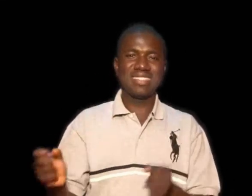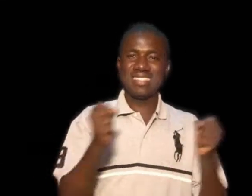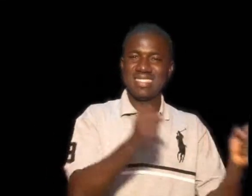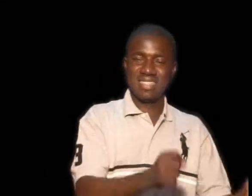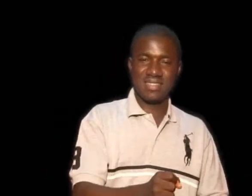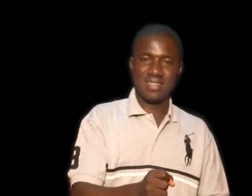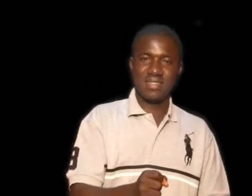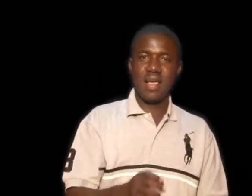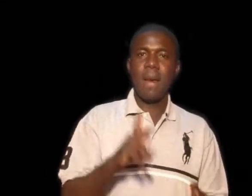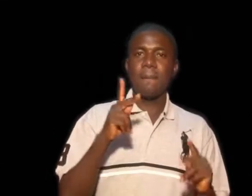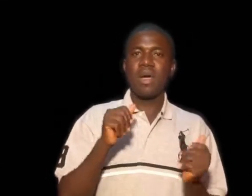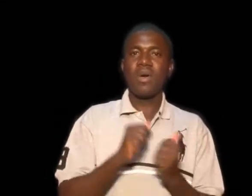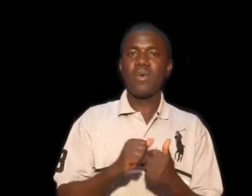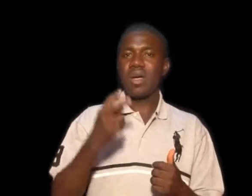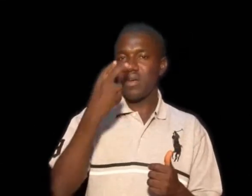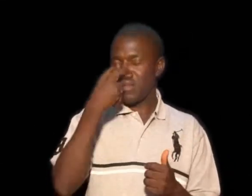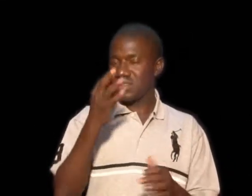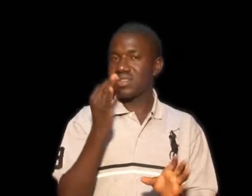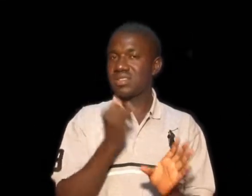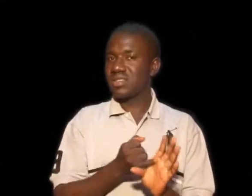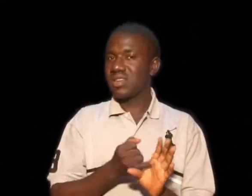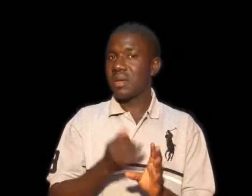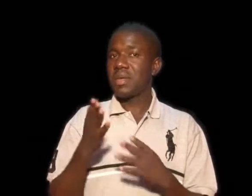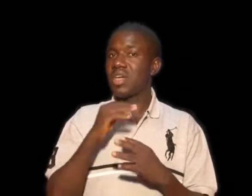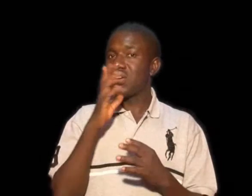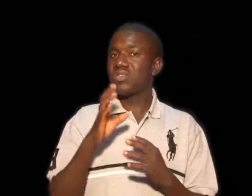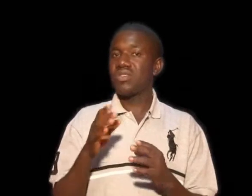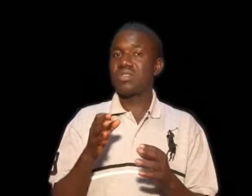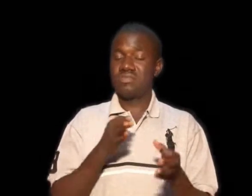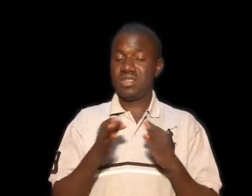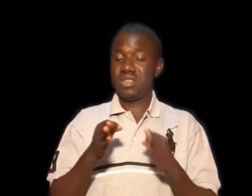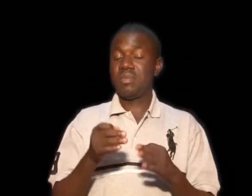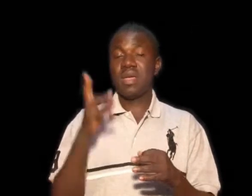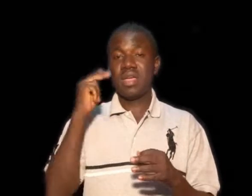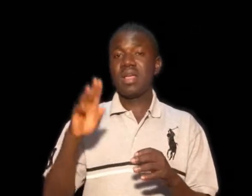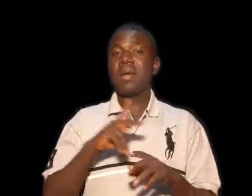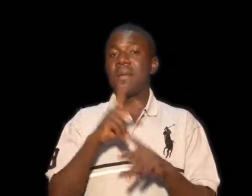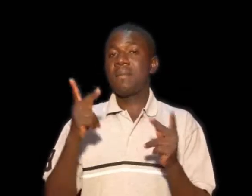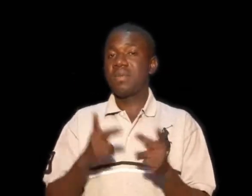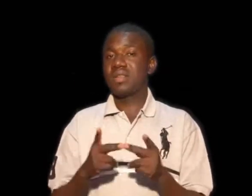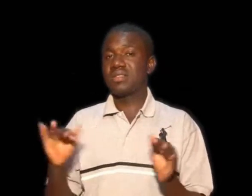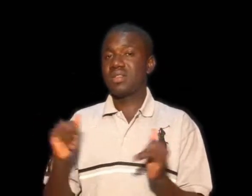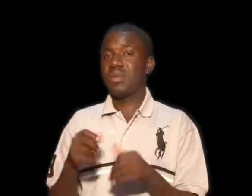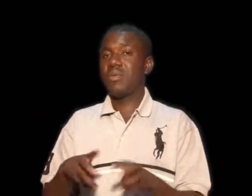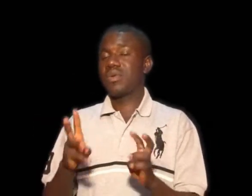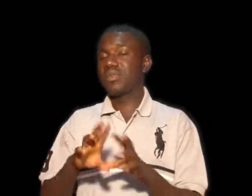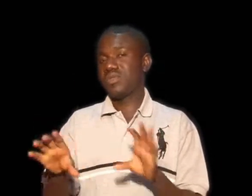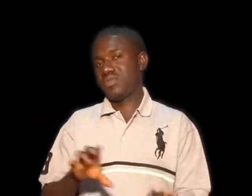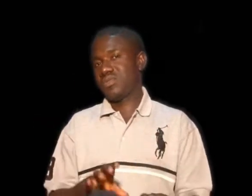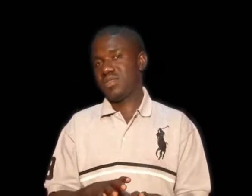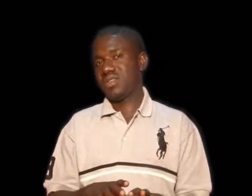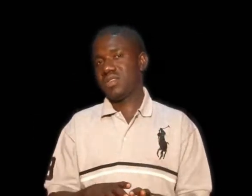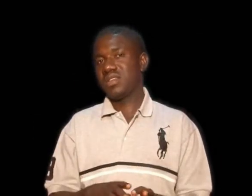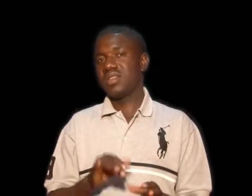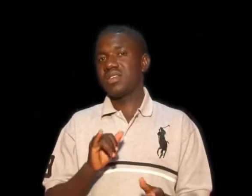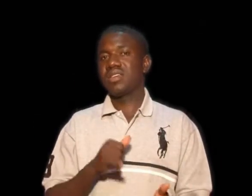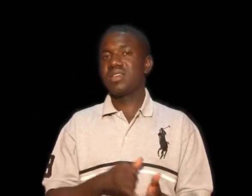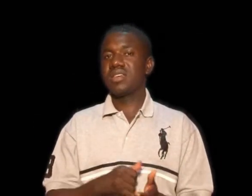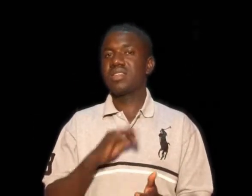A person with a visual impairment may not describe his or her environment in the same way that you would. This may reflect